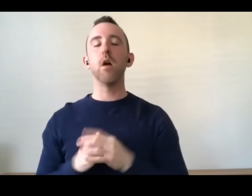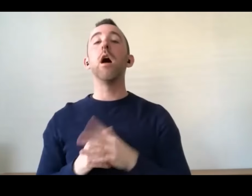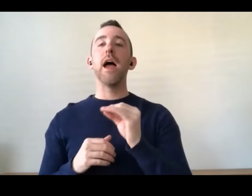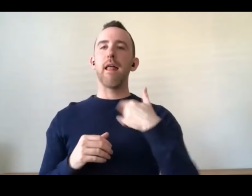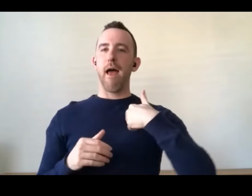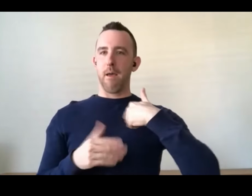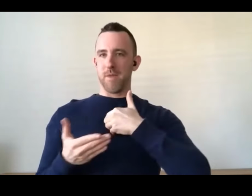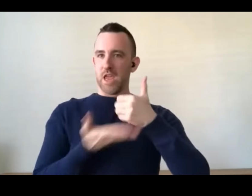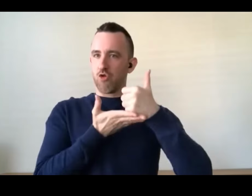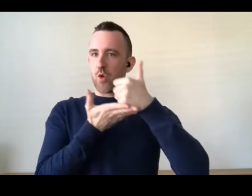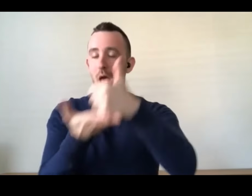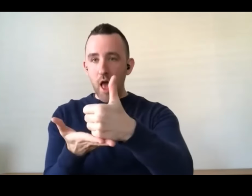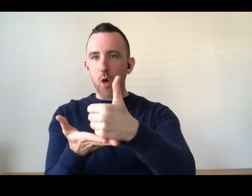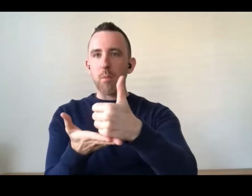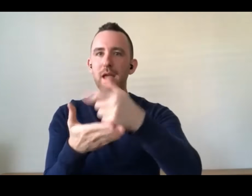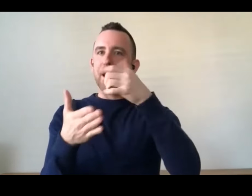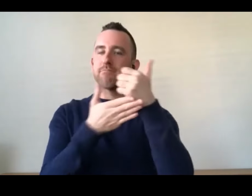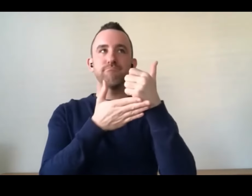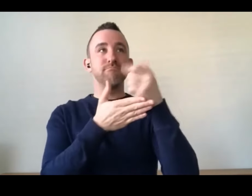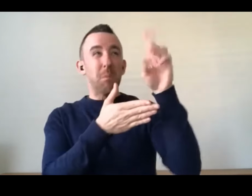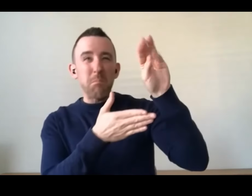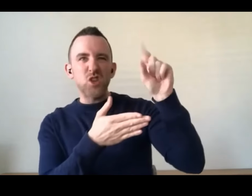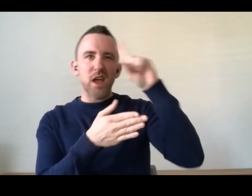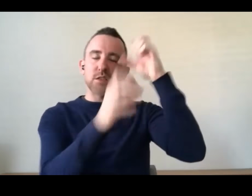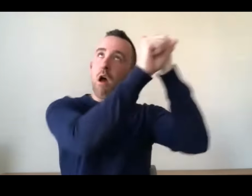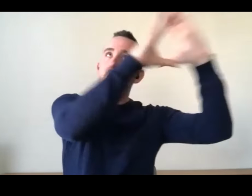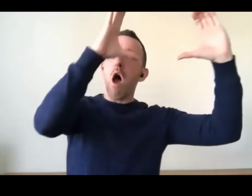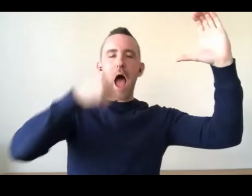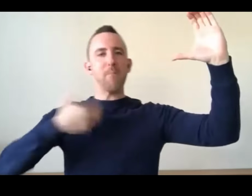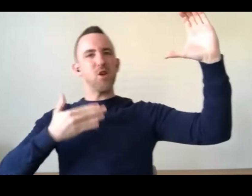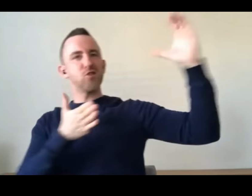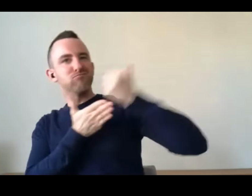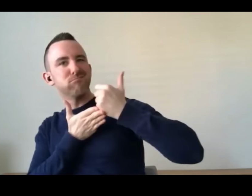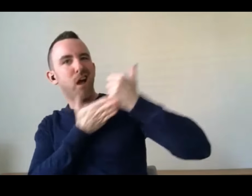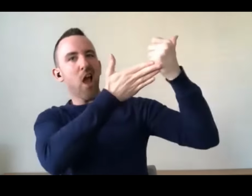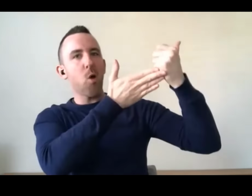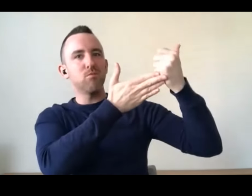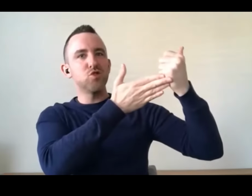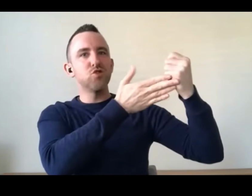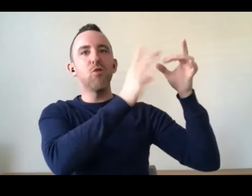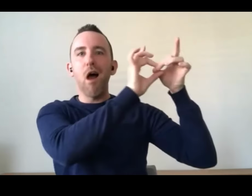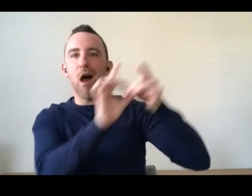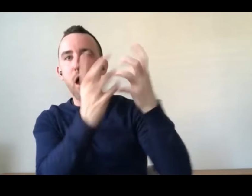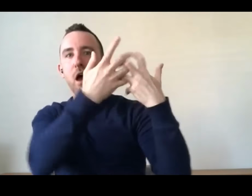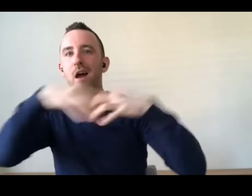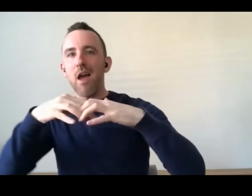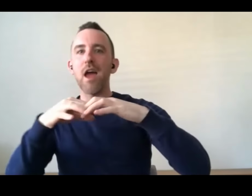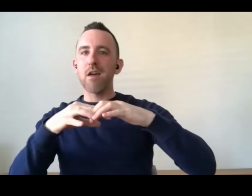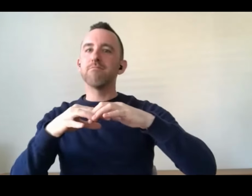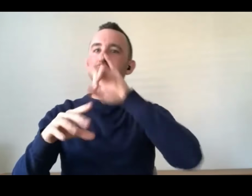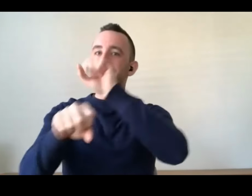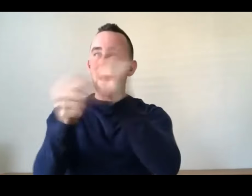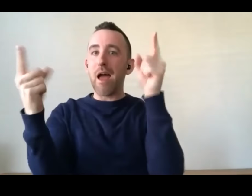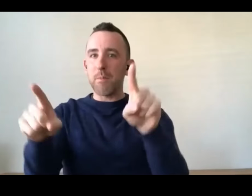help enact this vision that Misha Collins has, and try to help change the world with your